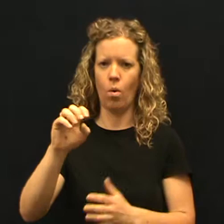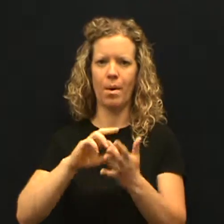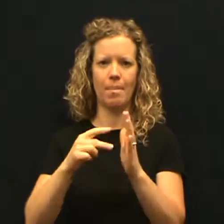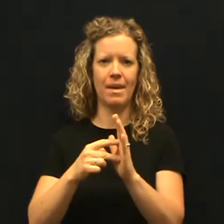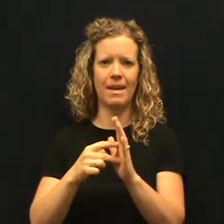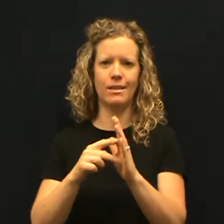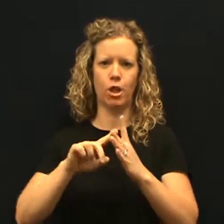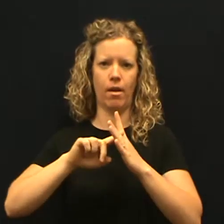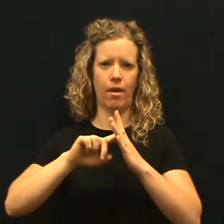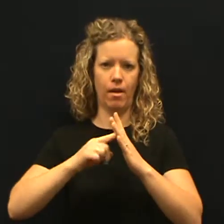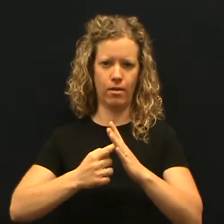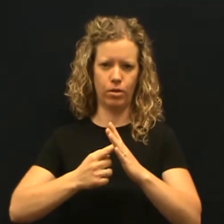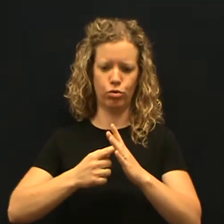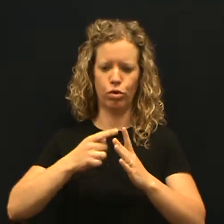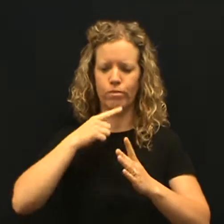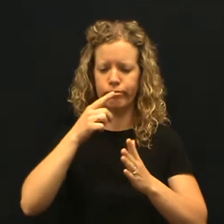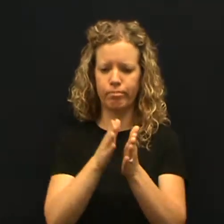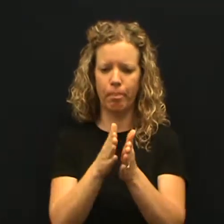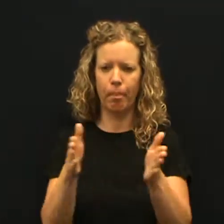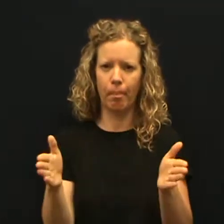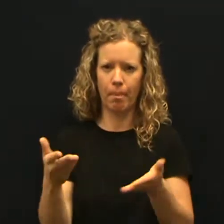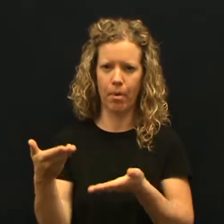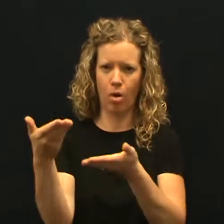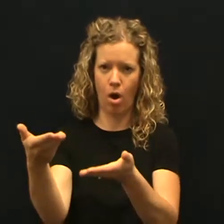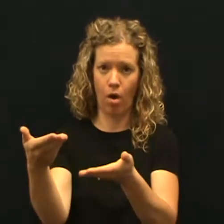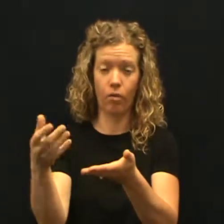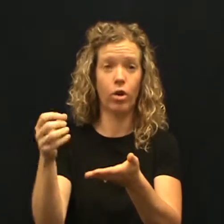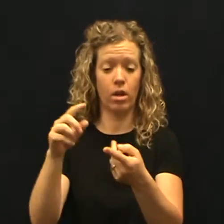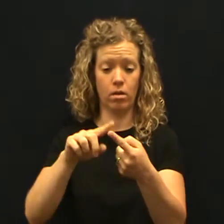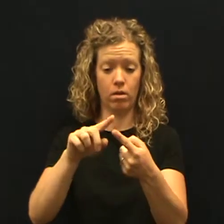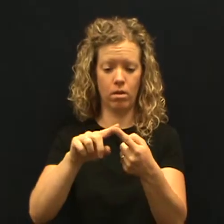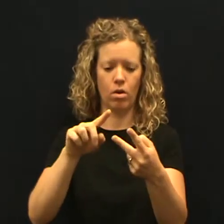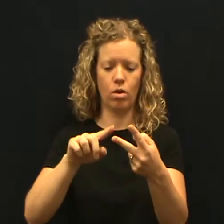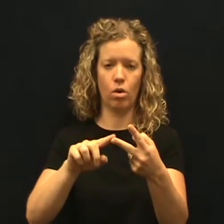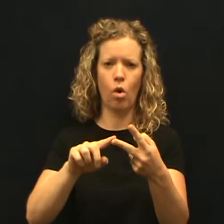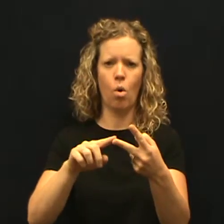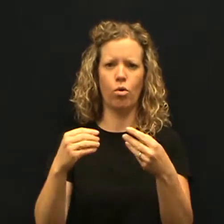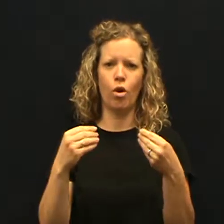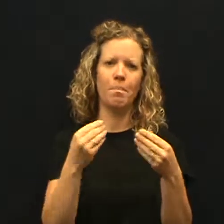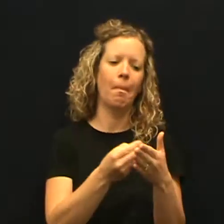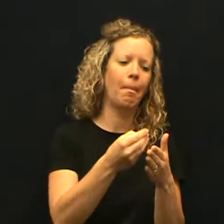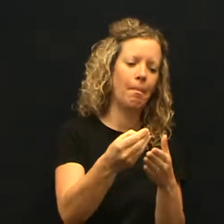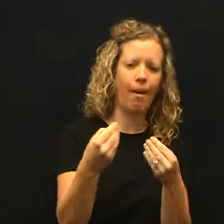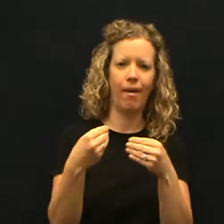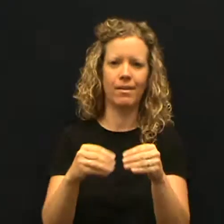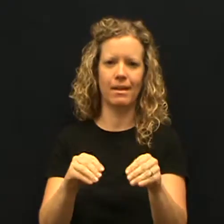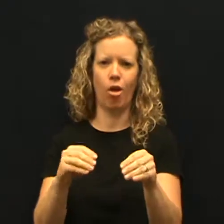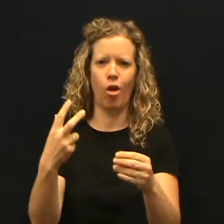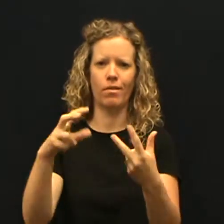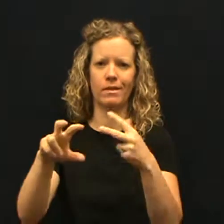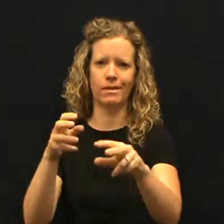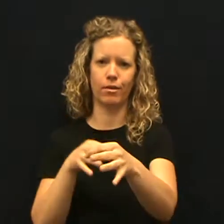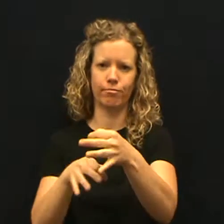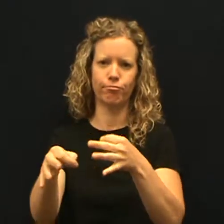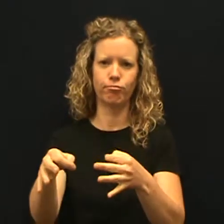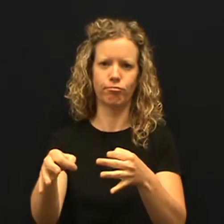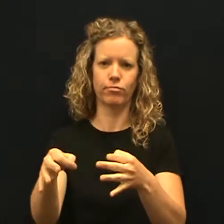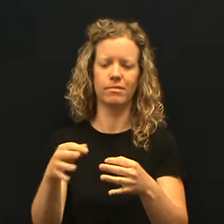offering, or you can buy and sell stock on the secondary market, which is the stock exchange. It's easy to transfer